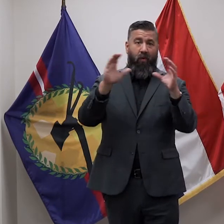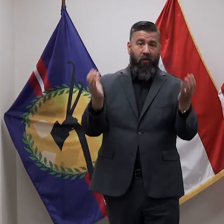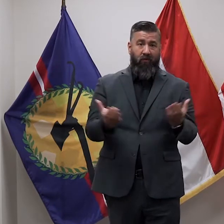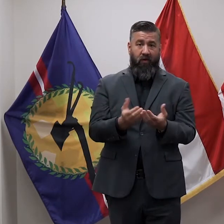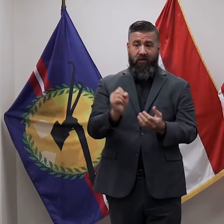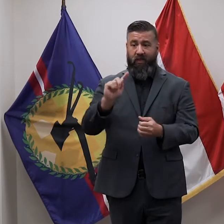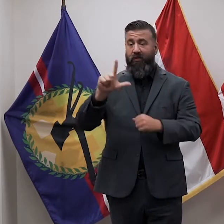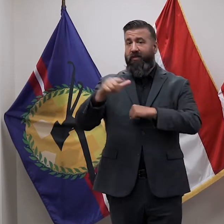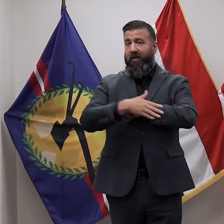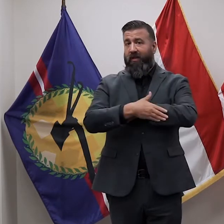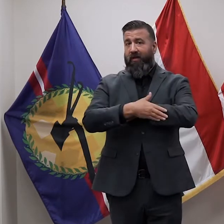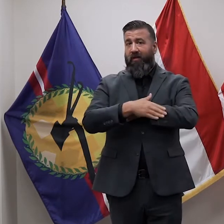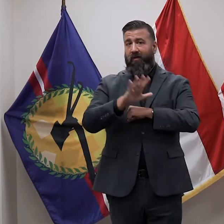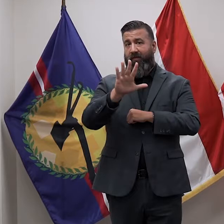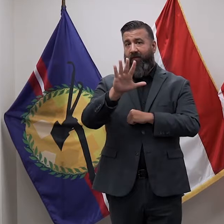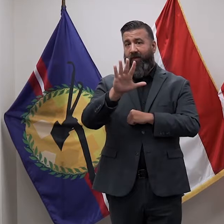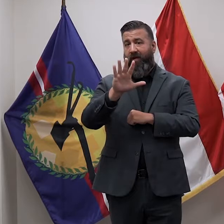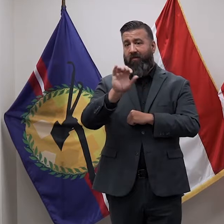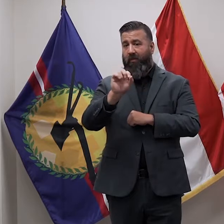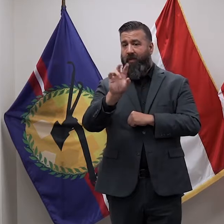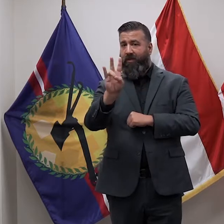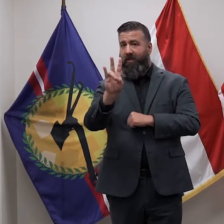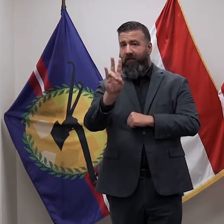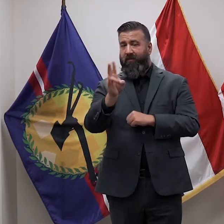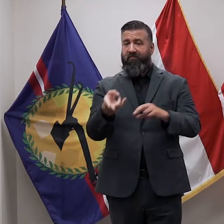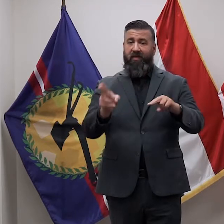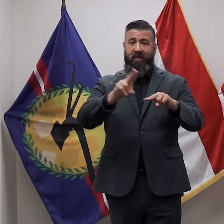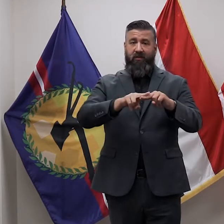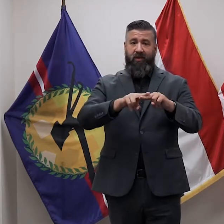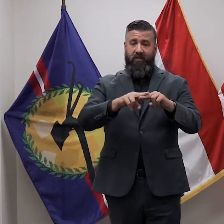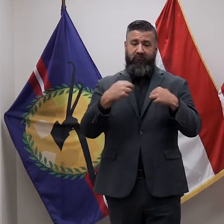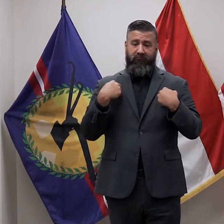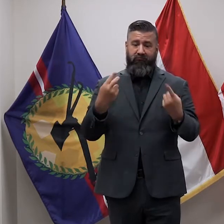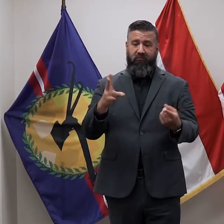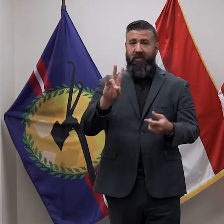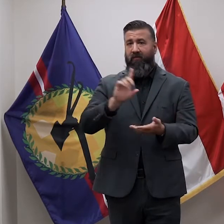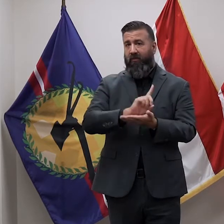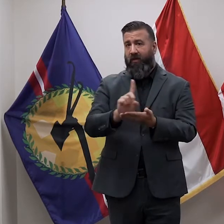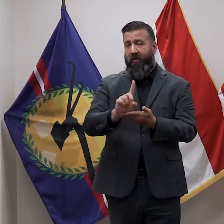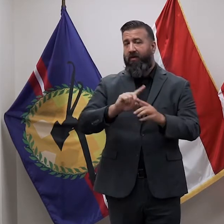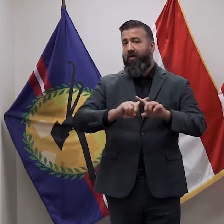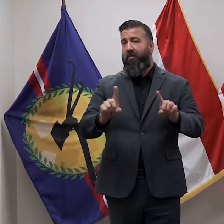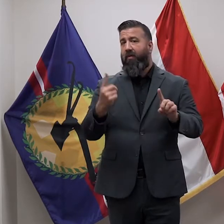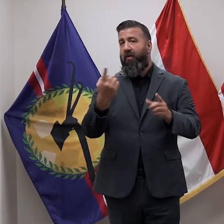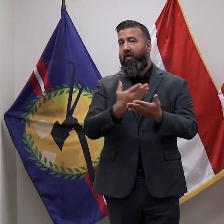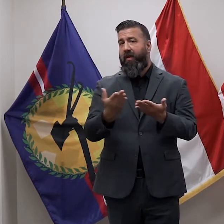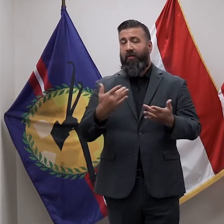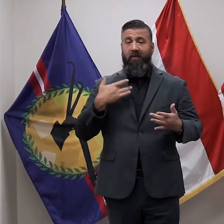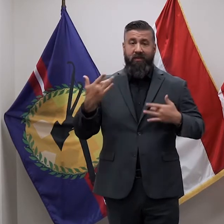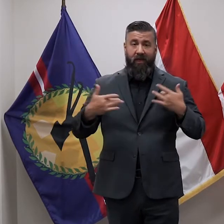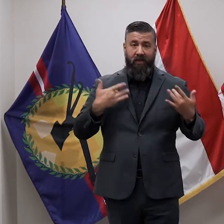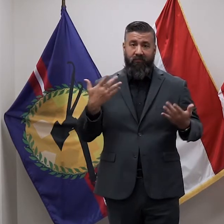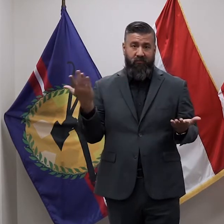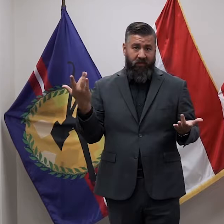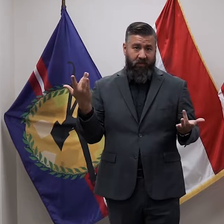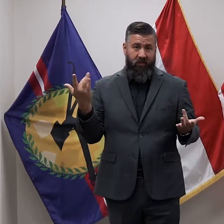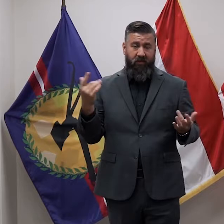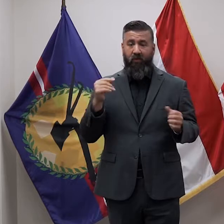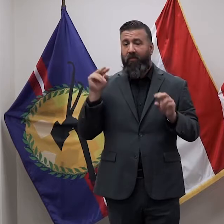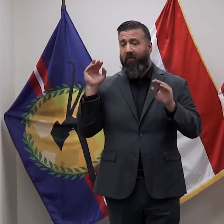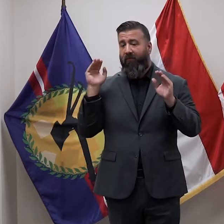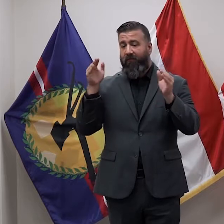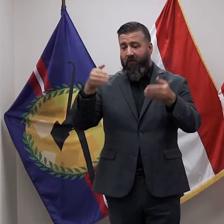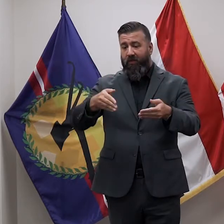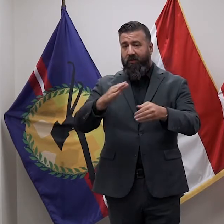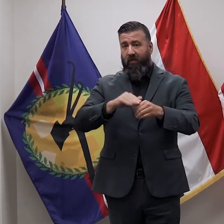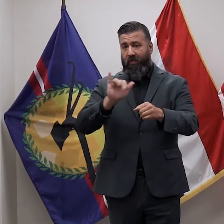countywide, 5.7% of an increase over the last 7 weeks. However, one of the things we are excited about is because we have been focusing